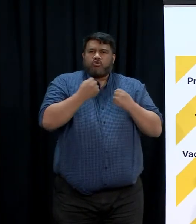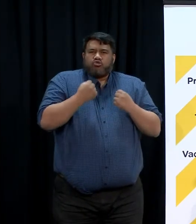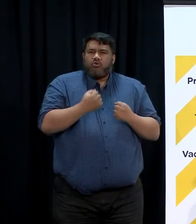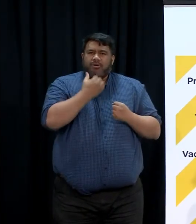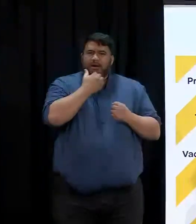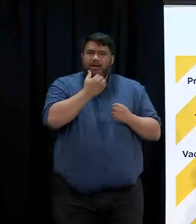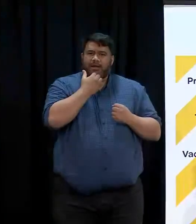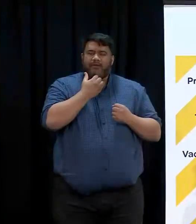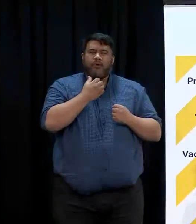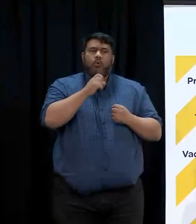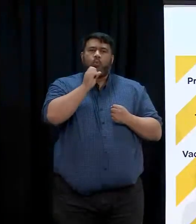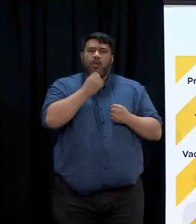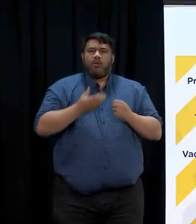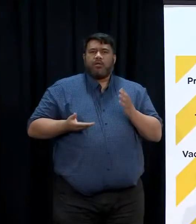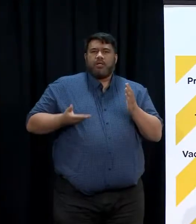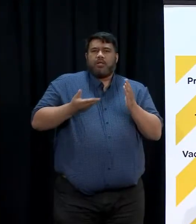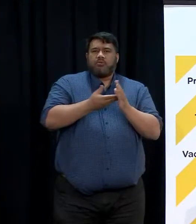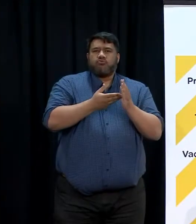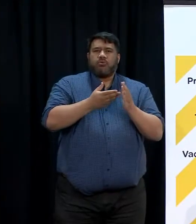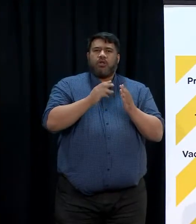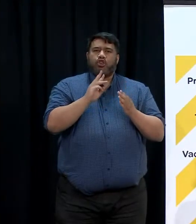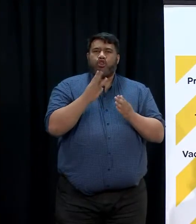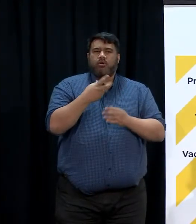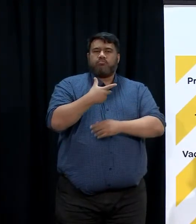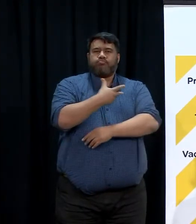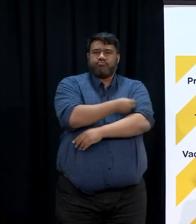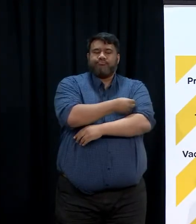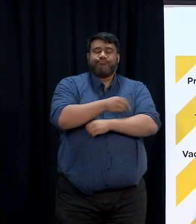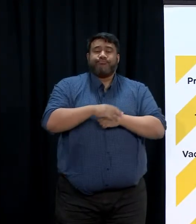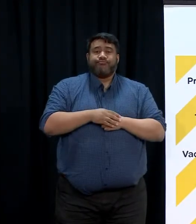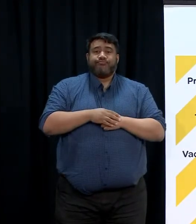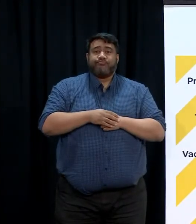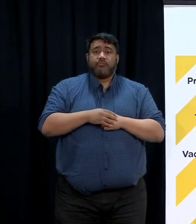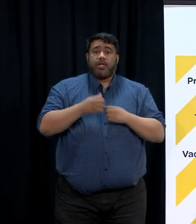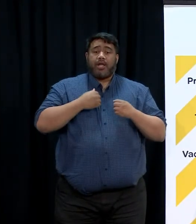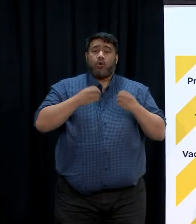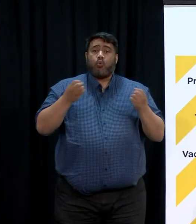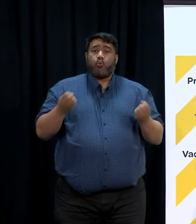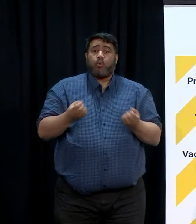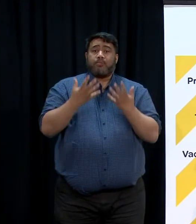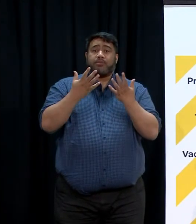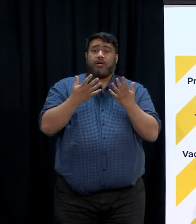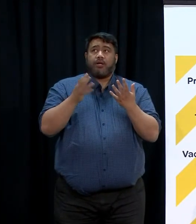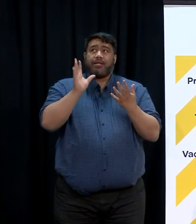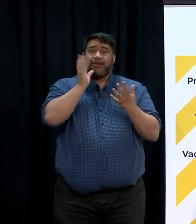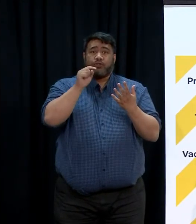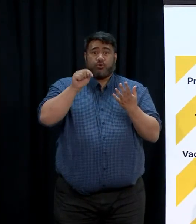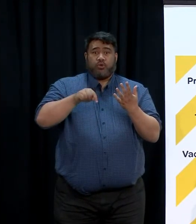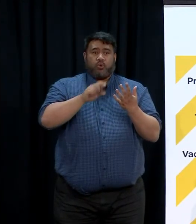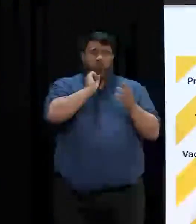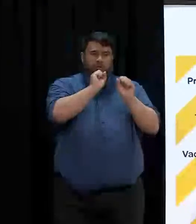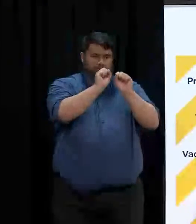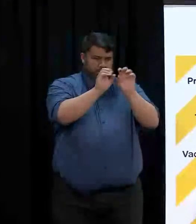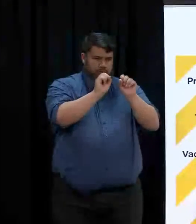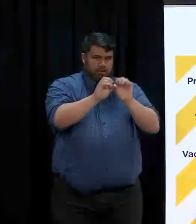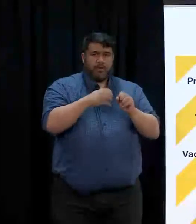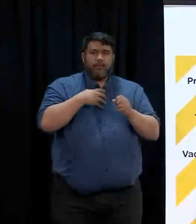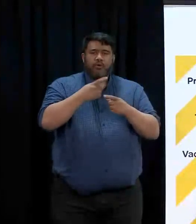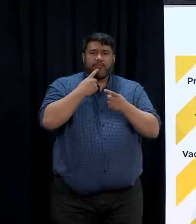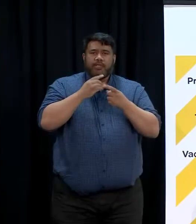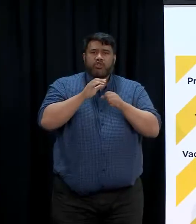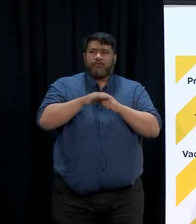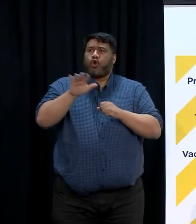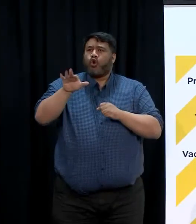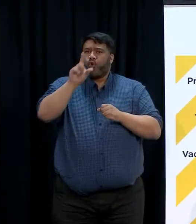group of people. There is further detail going up on the Ministry's website this afternoon about what the inclusion criteria